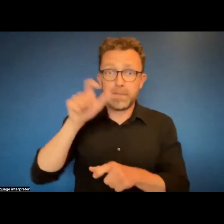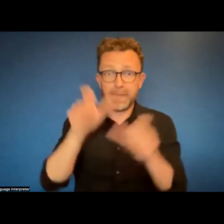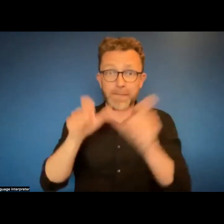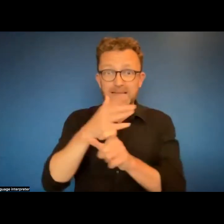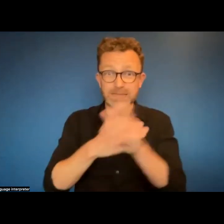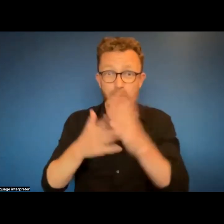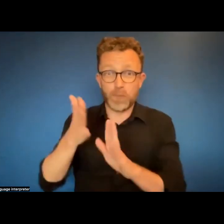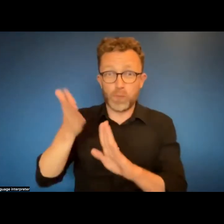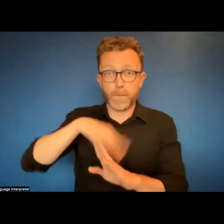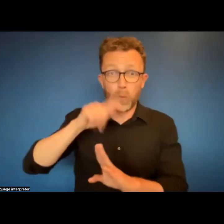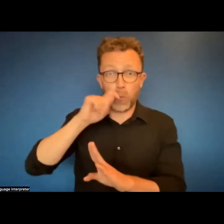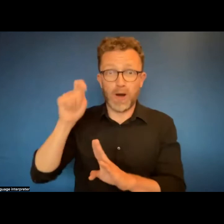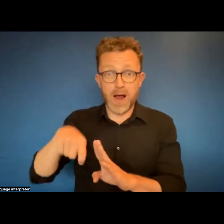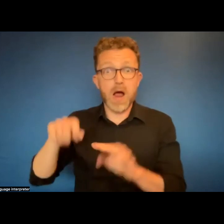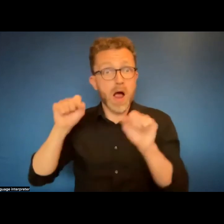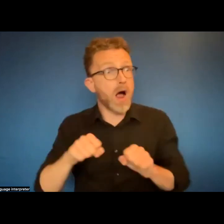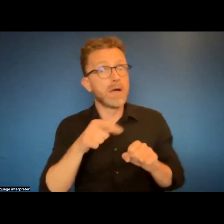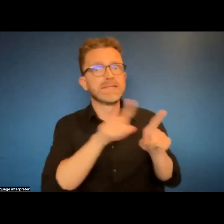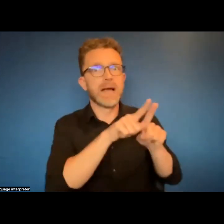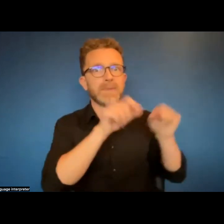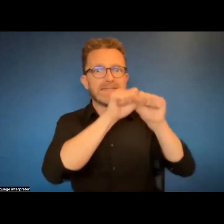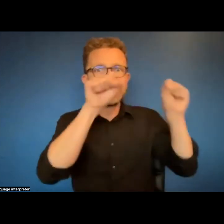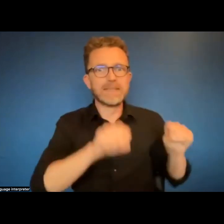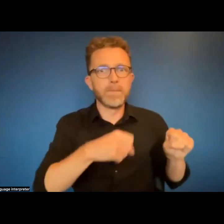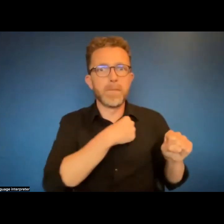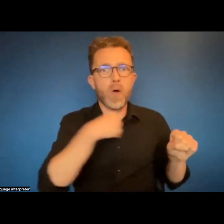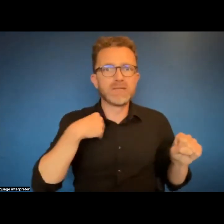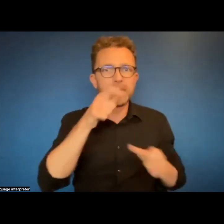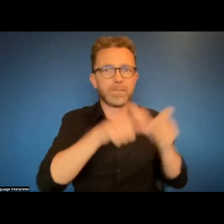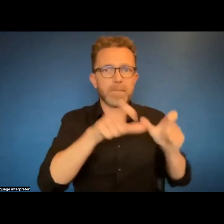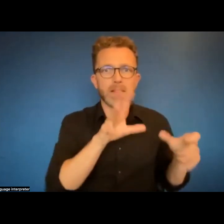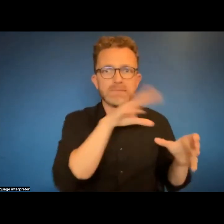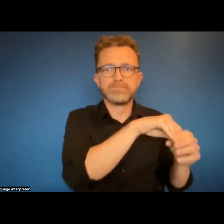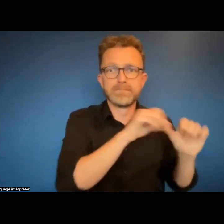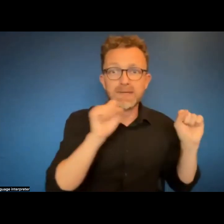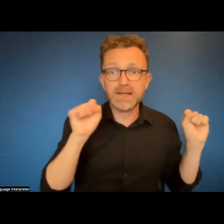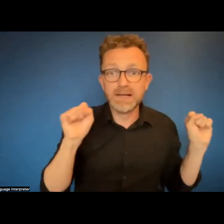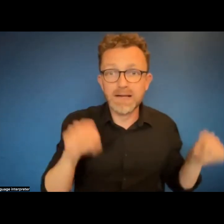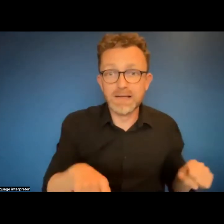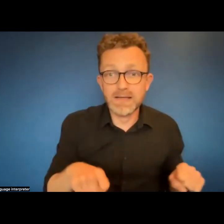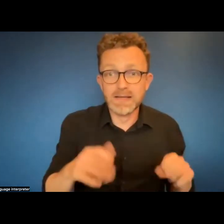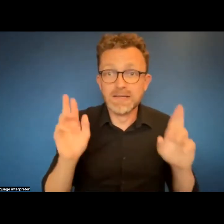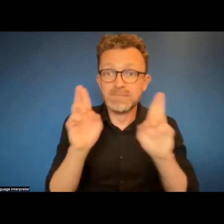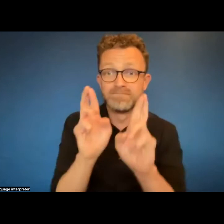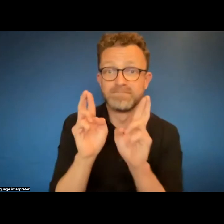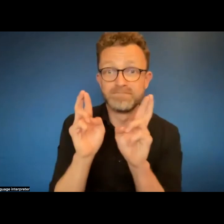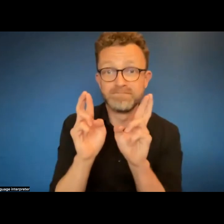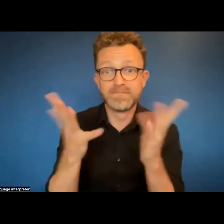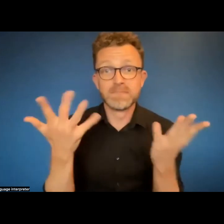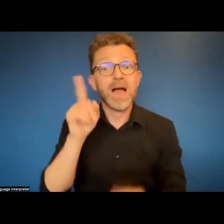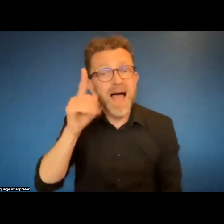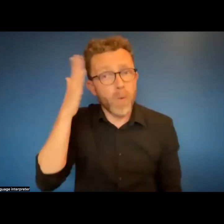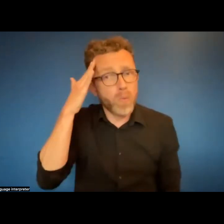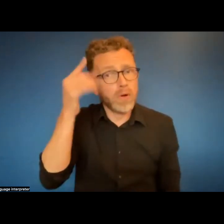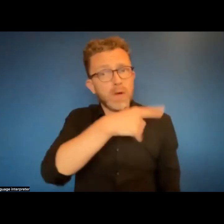Maybe not only in Poland, but in other countries. I'm just referring to what they are saying. I mean, the families that we helped. This is the group of 60 families, and we